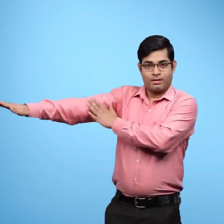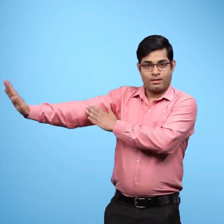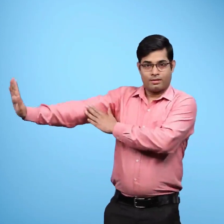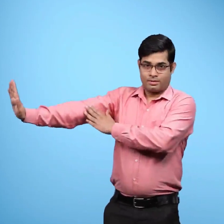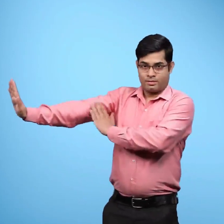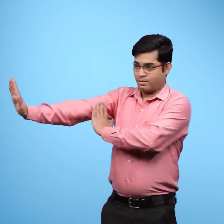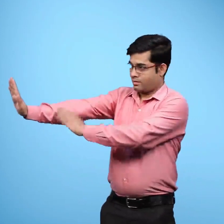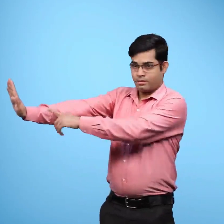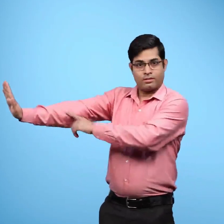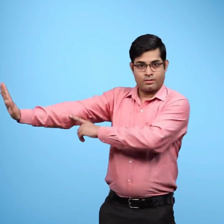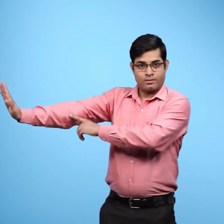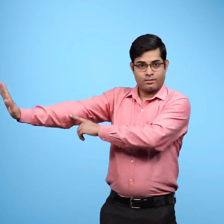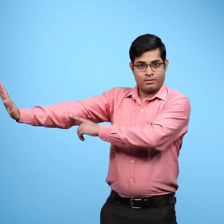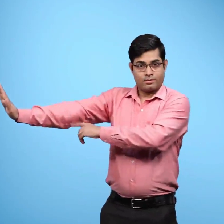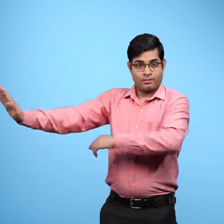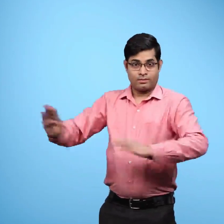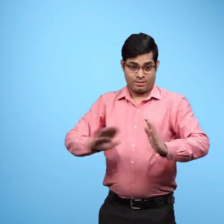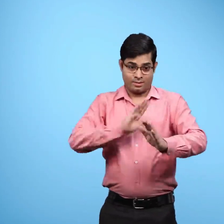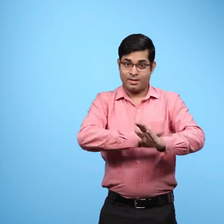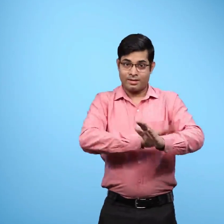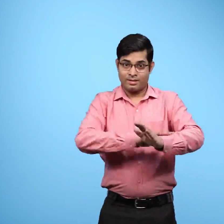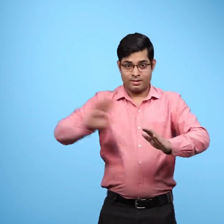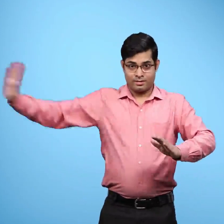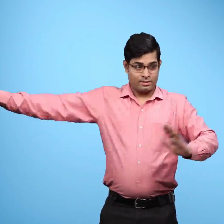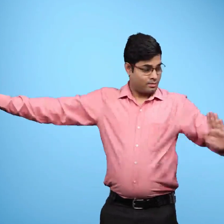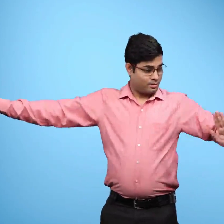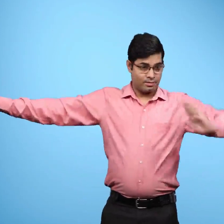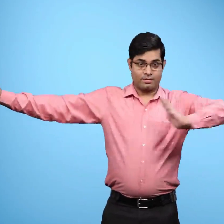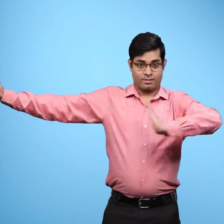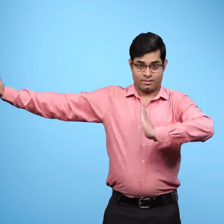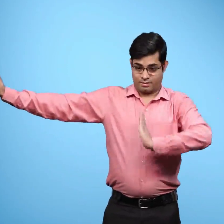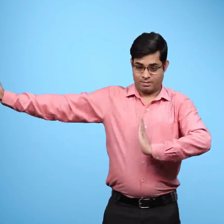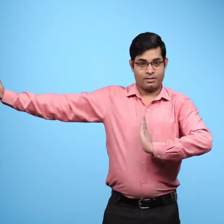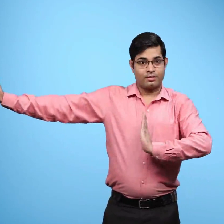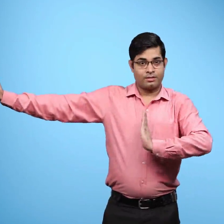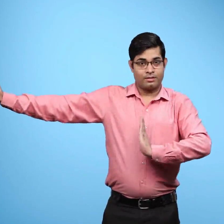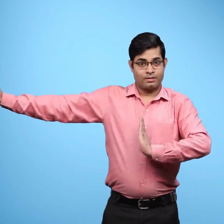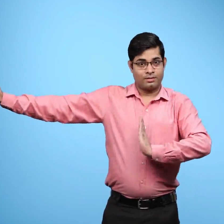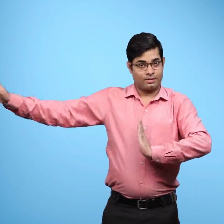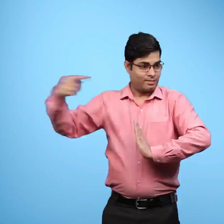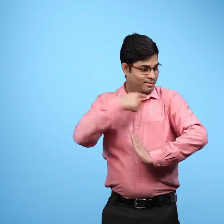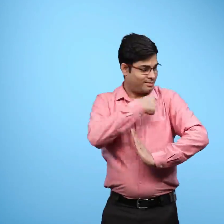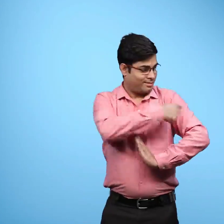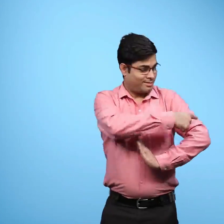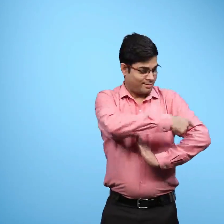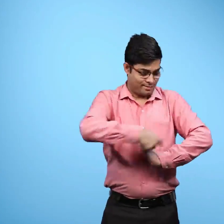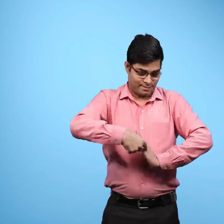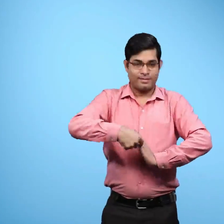left arm is wide open in straight line with shoulder and left hand is bent upwards at the